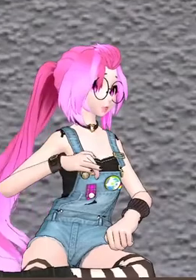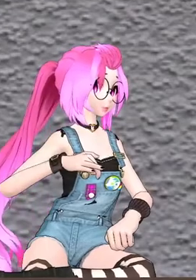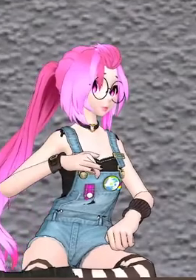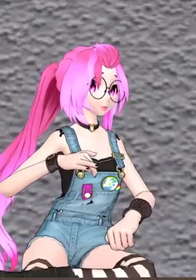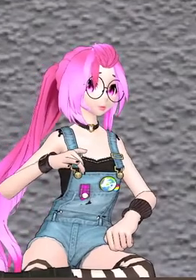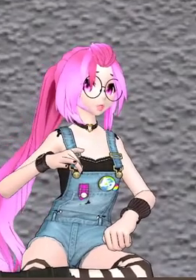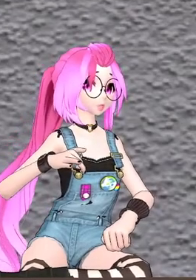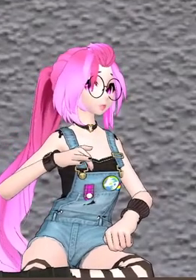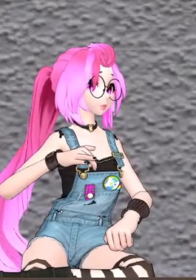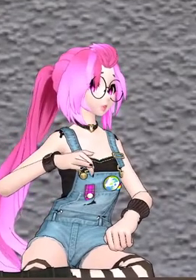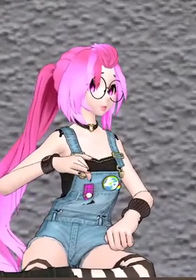wrong.